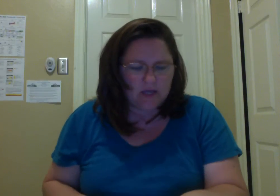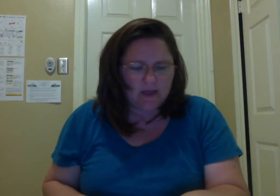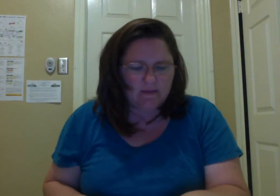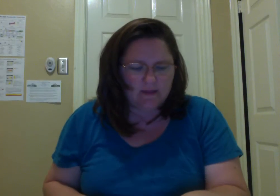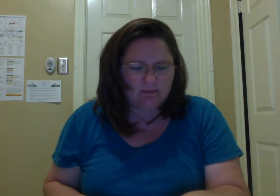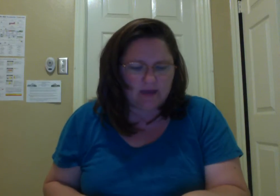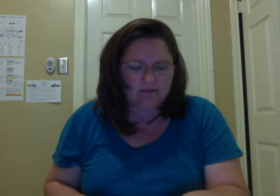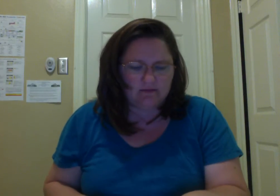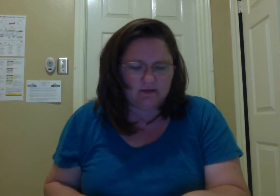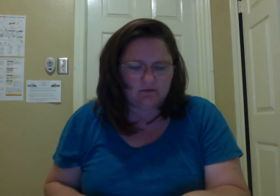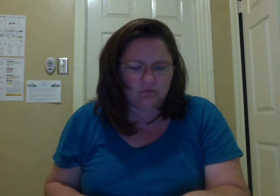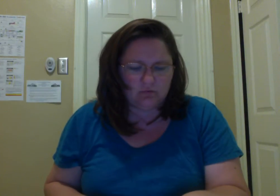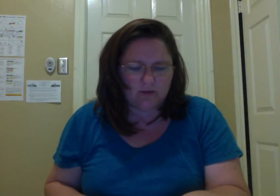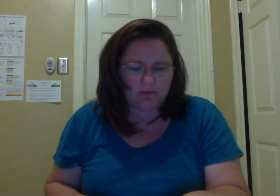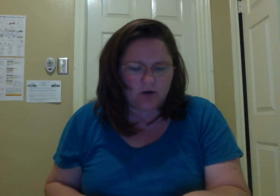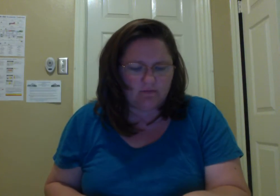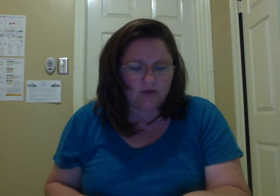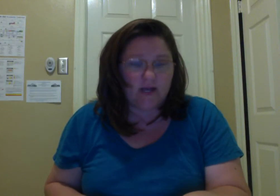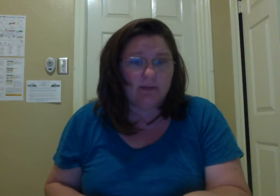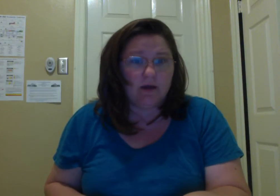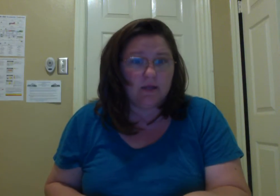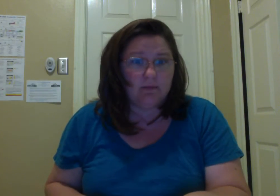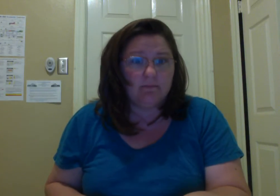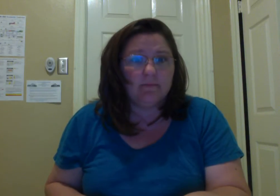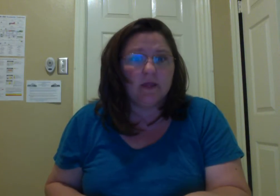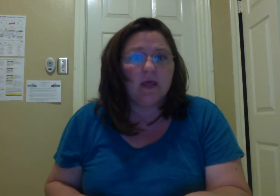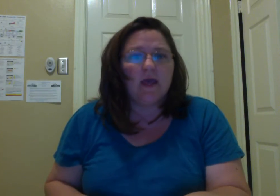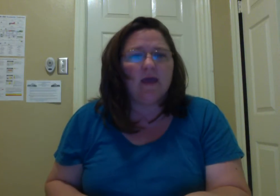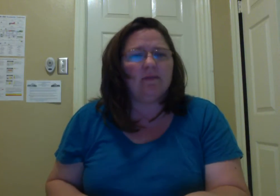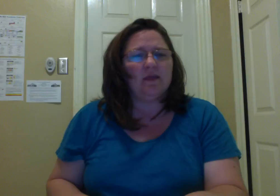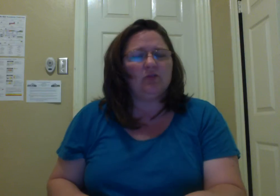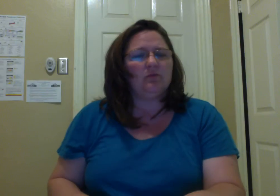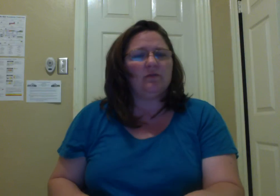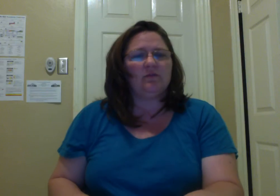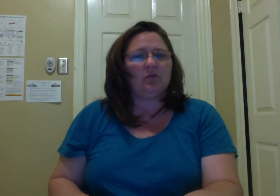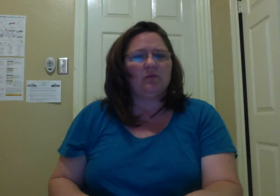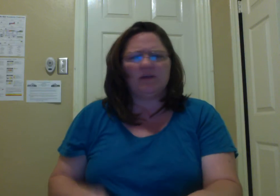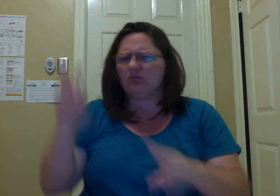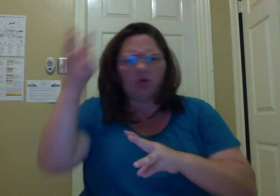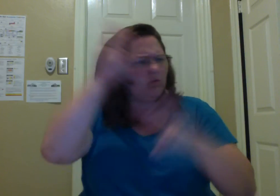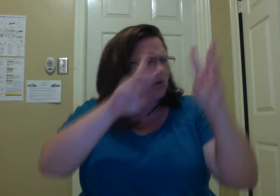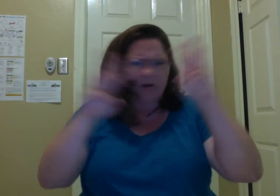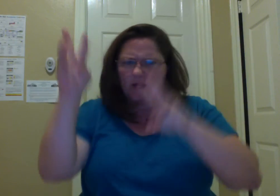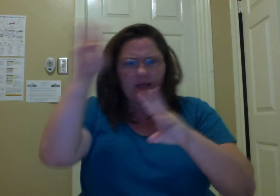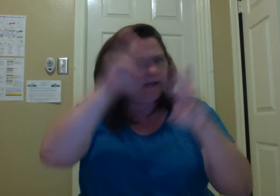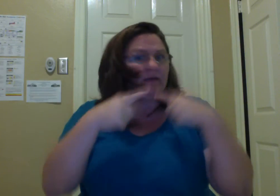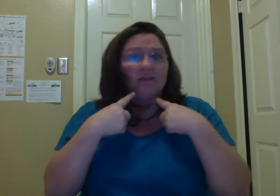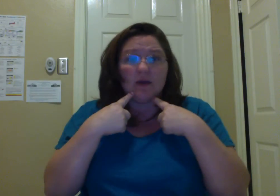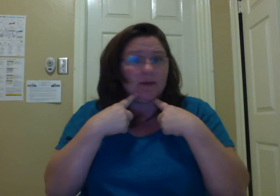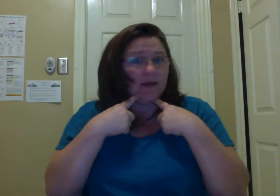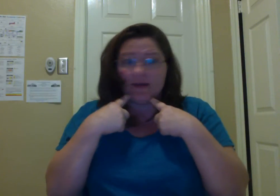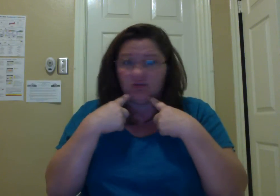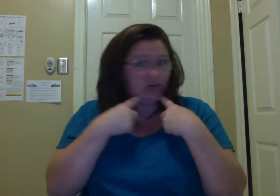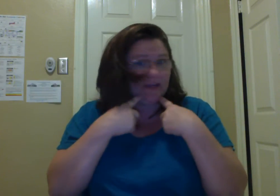And then Max says, don't worry about Mark, forget about him. And then you would sign, don't worry. Now see how my head is shaking? I